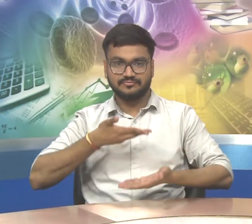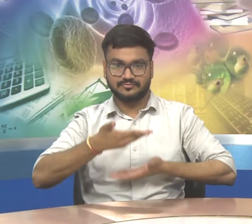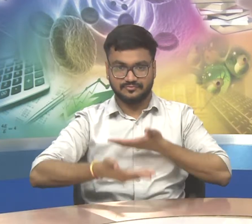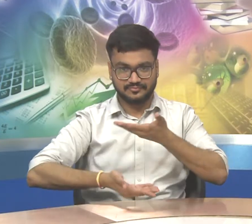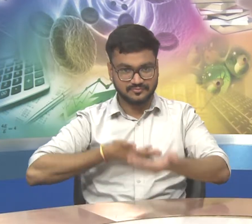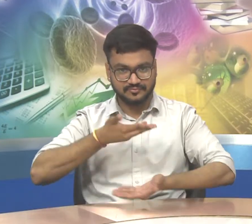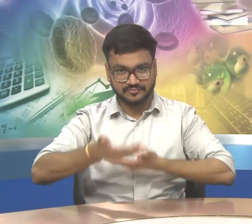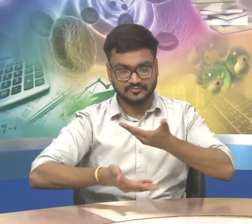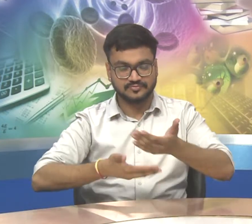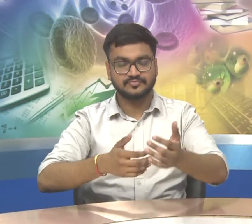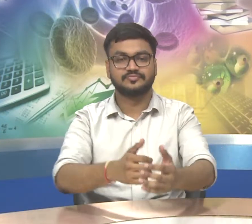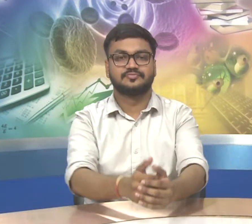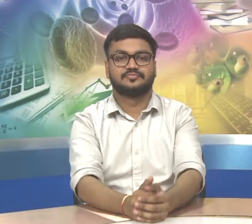Welcome back to our classes.